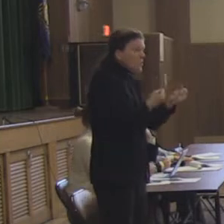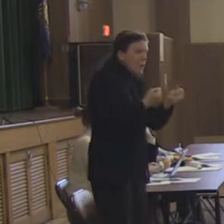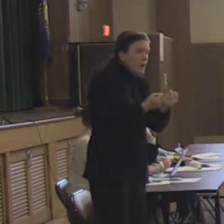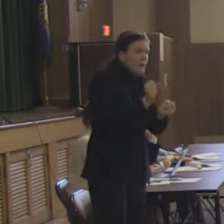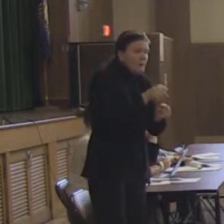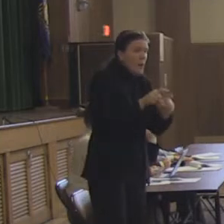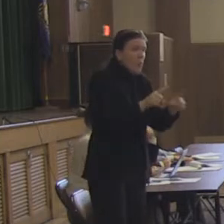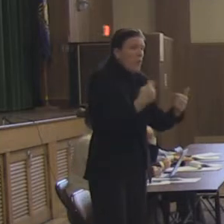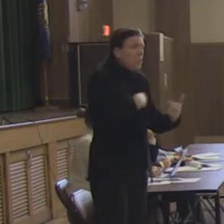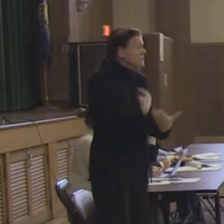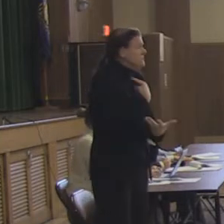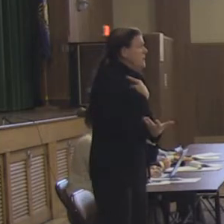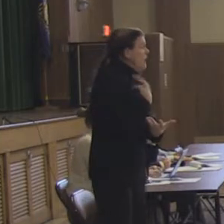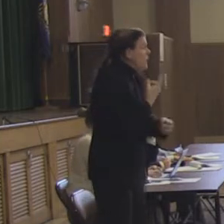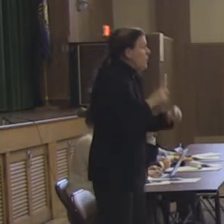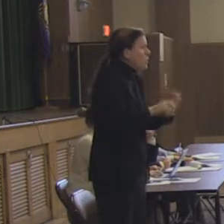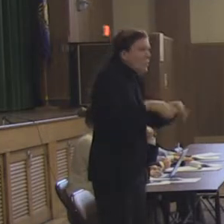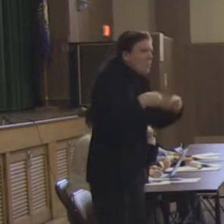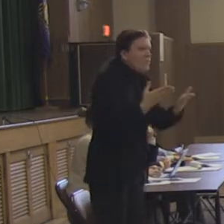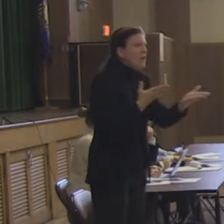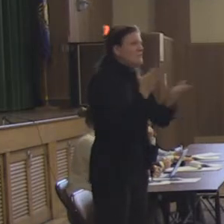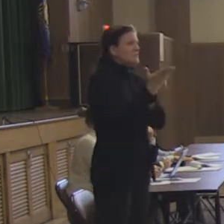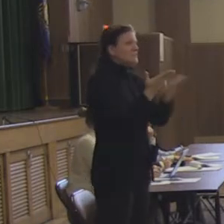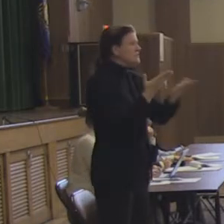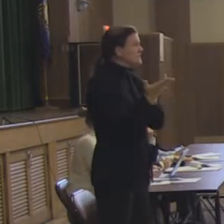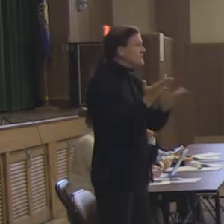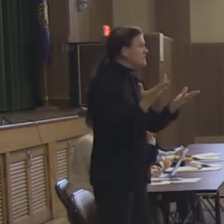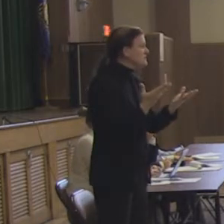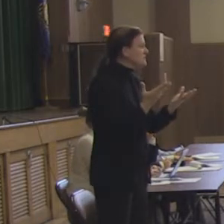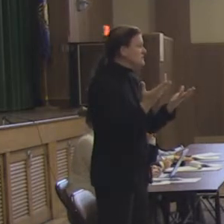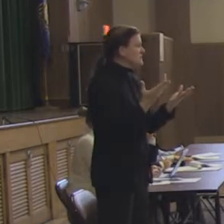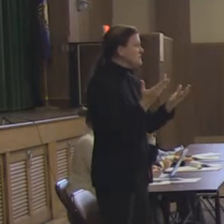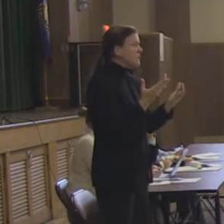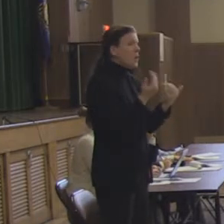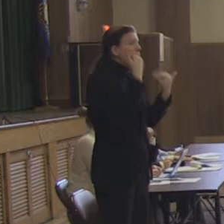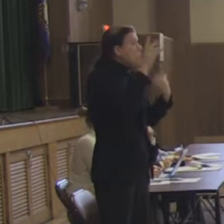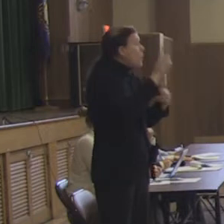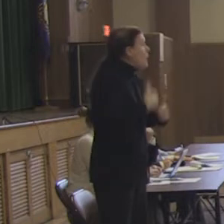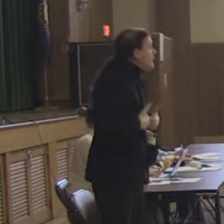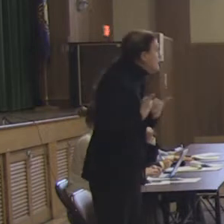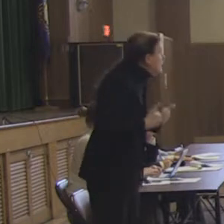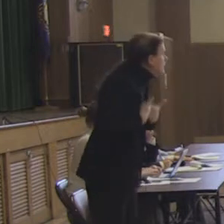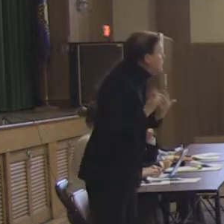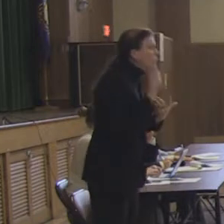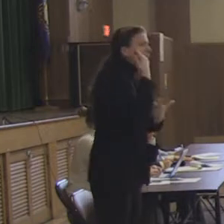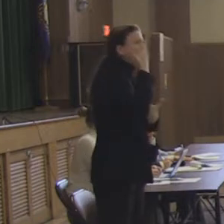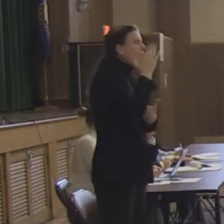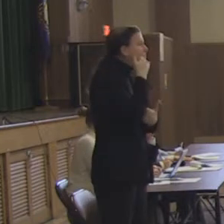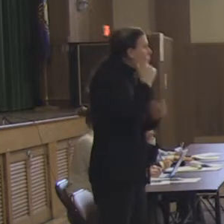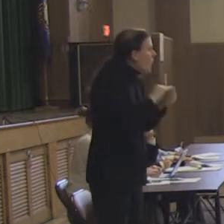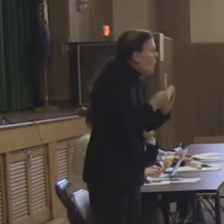on Saturdays, but they didn't have access to his address or to his phone number.